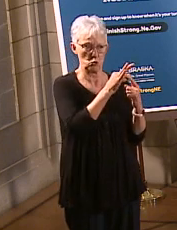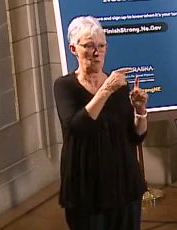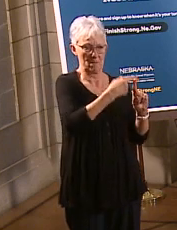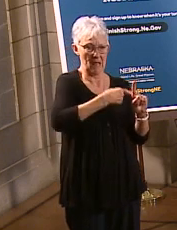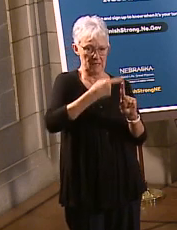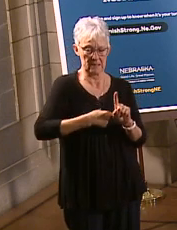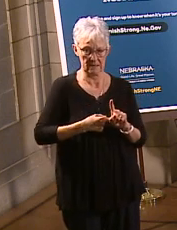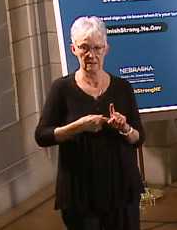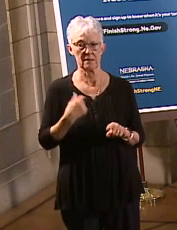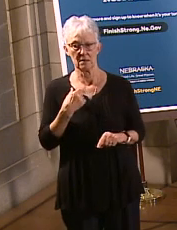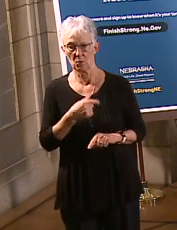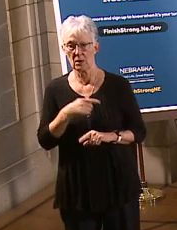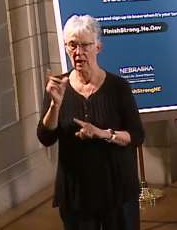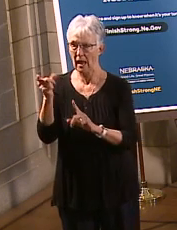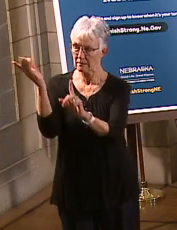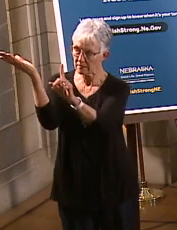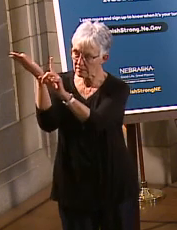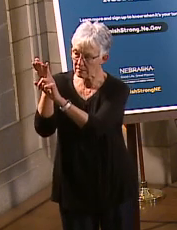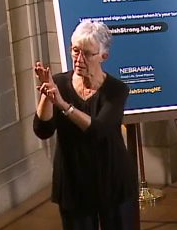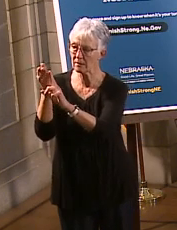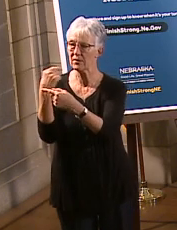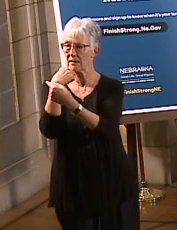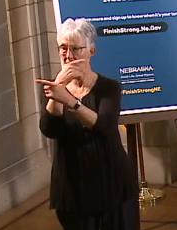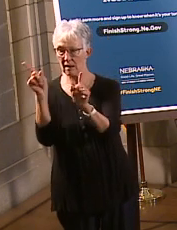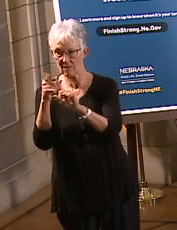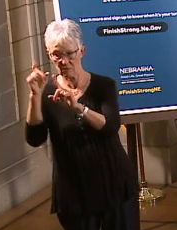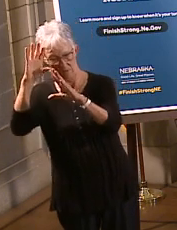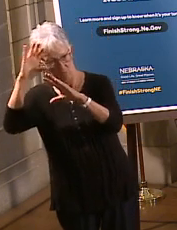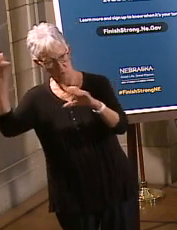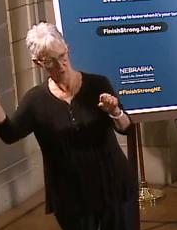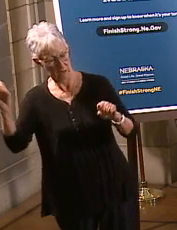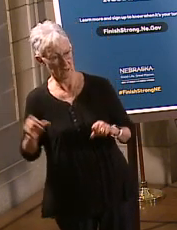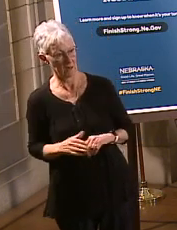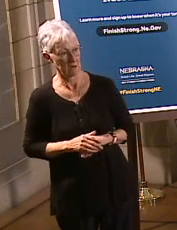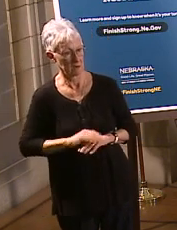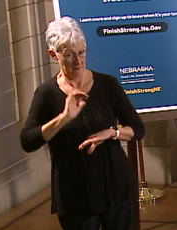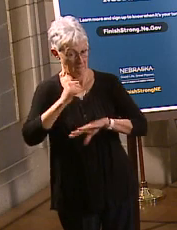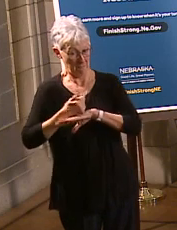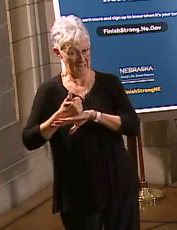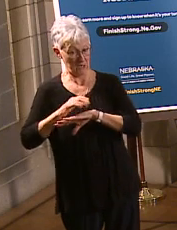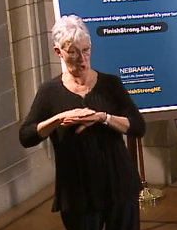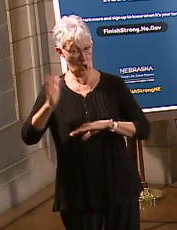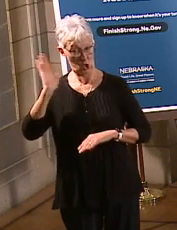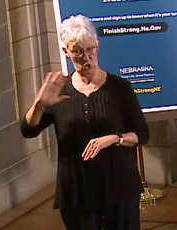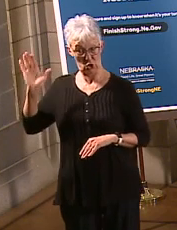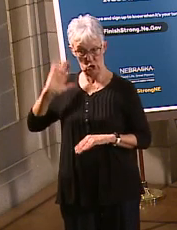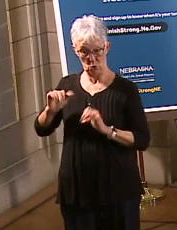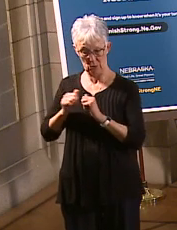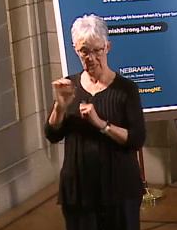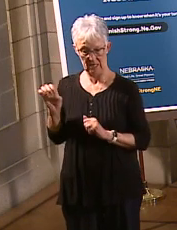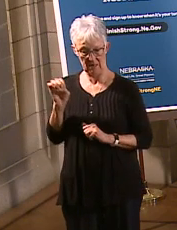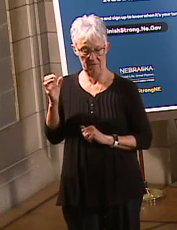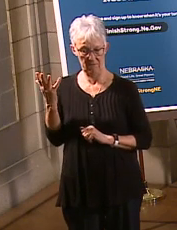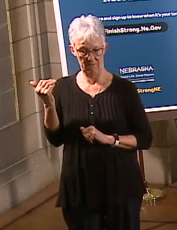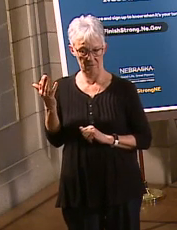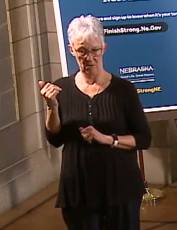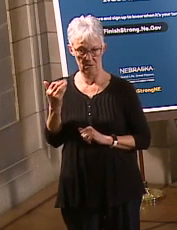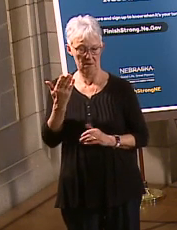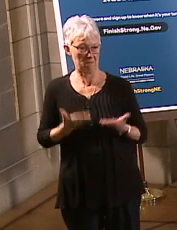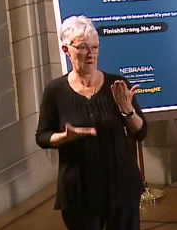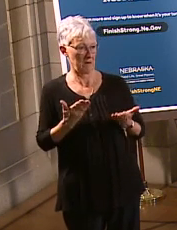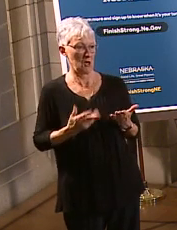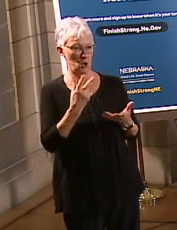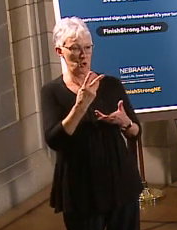announcement from the president when that came in. So I would say we'd probably be looking, if it's based upon how we did with the E15 year-round, we'd probably be looking at a